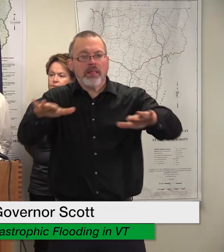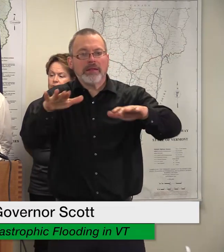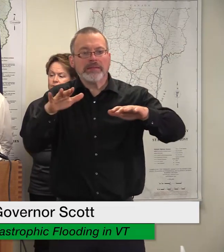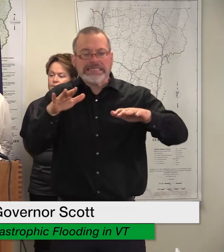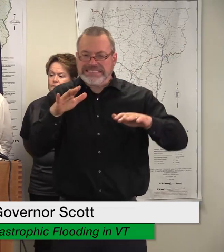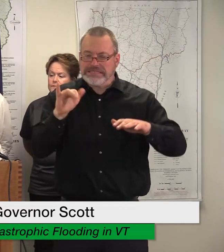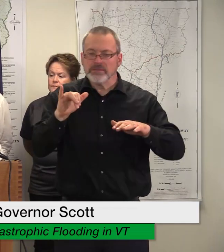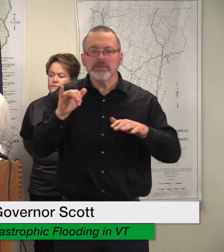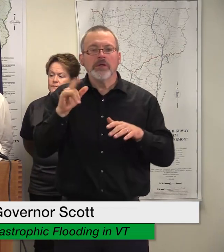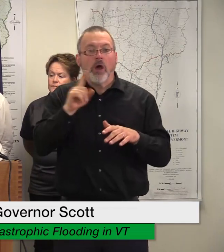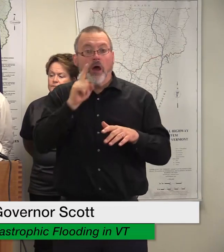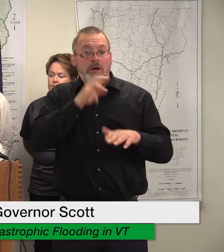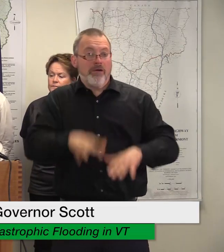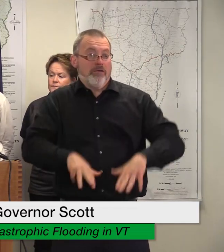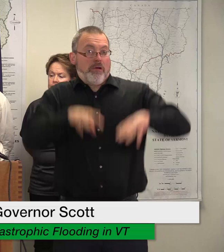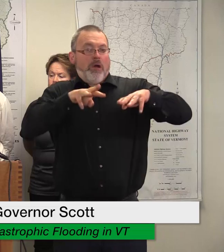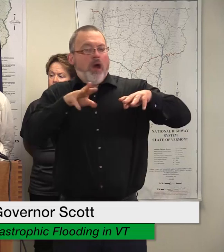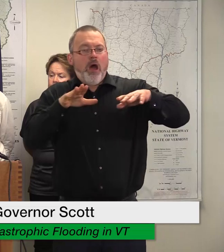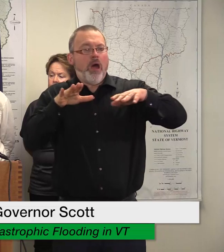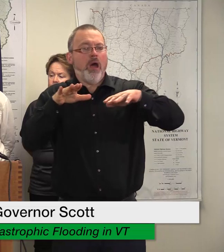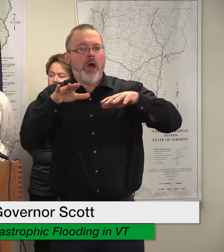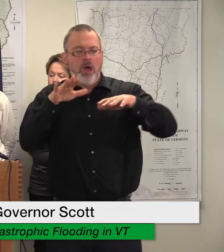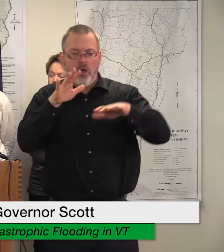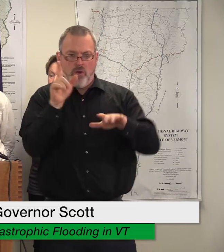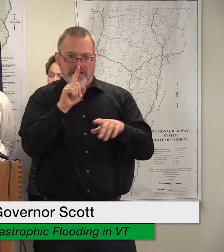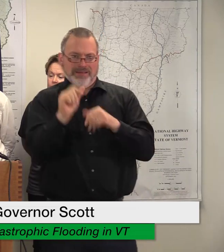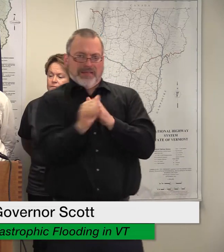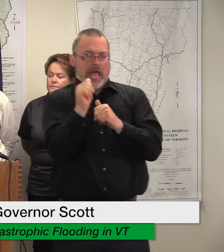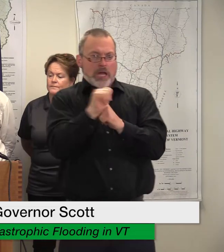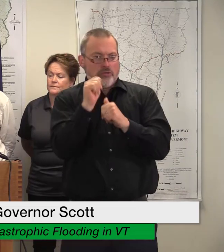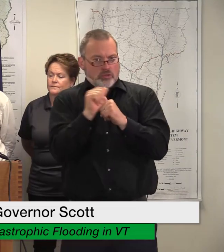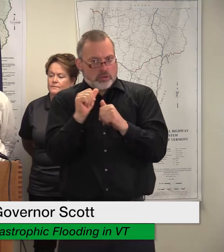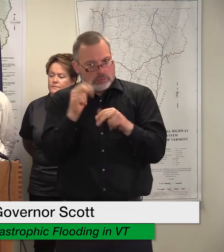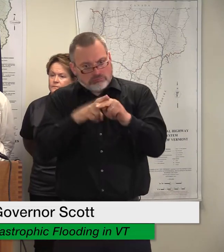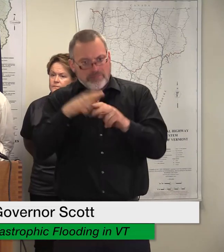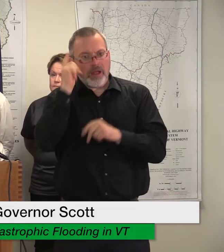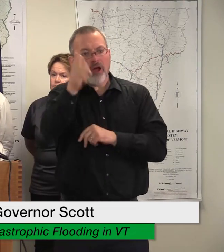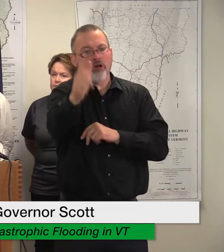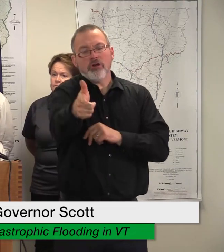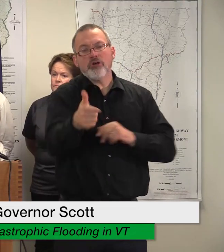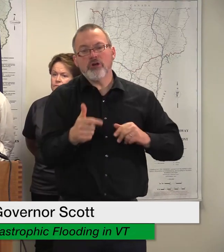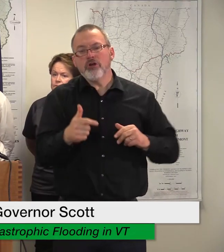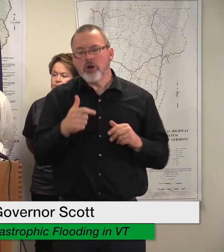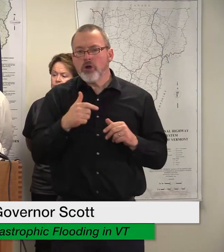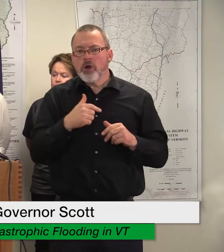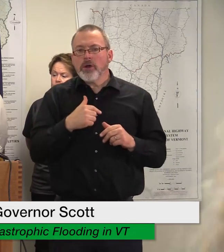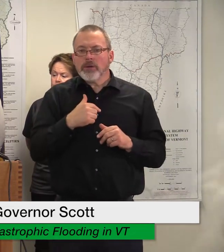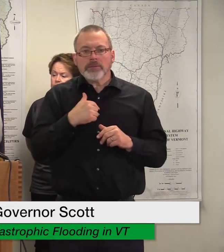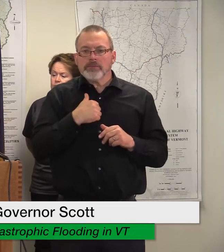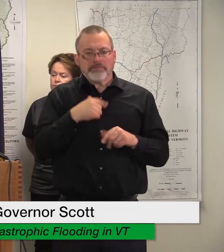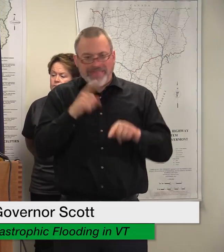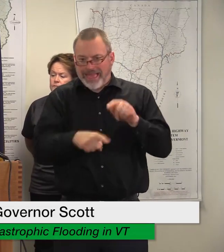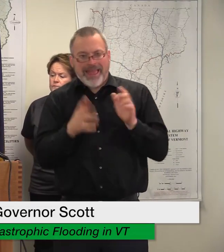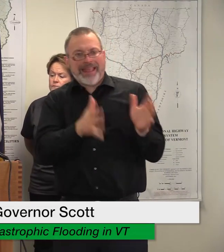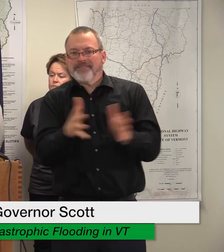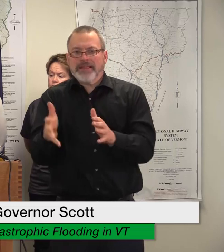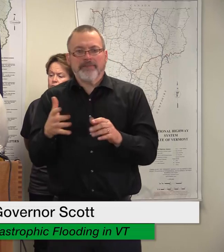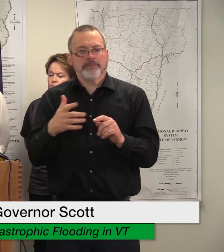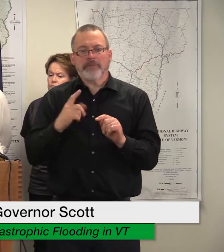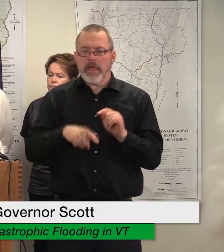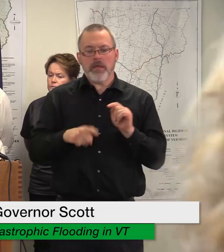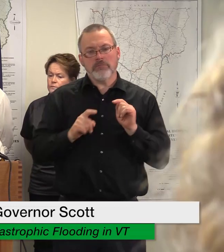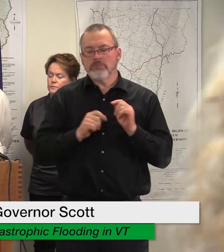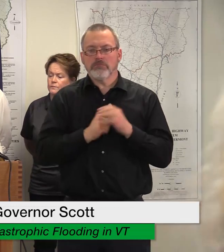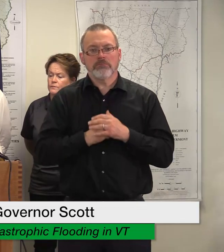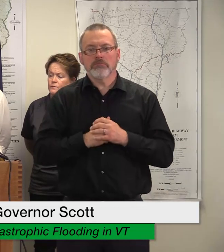debris is not creating a specific hazard, it's really best to leave it where the river dropped it off. The most important thing to know is that